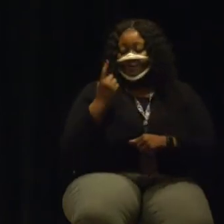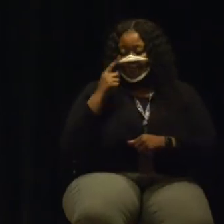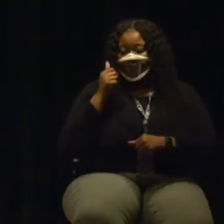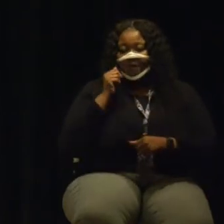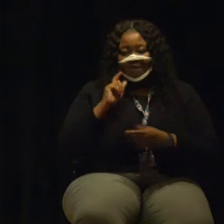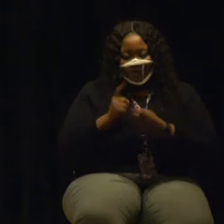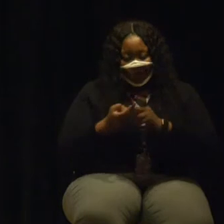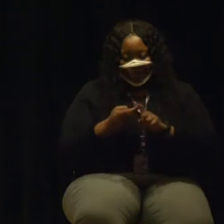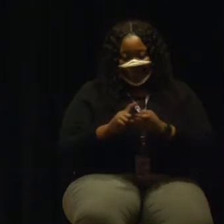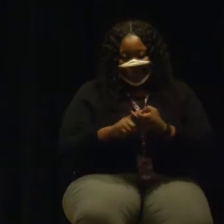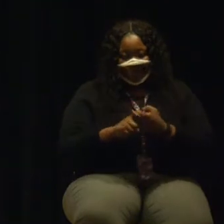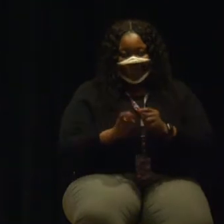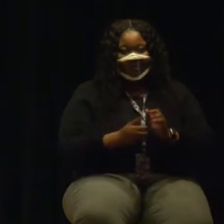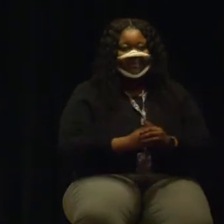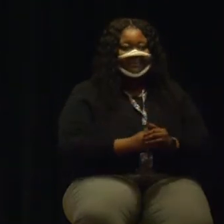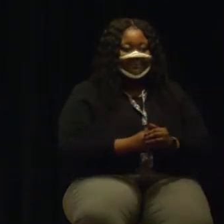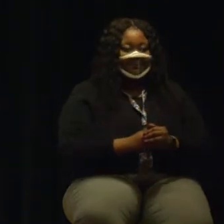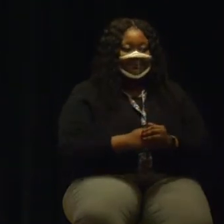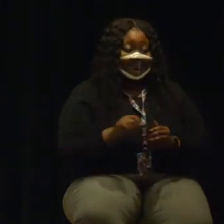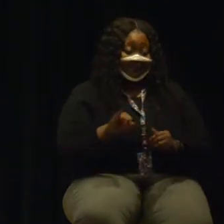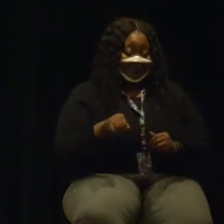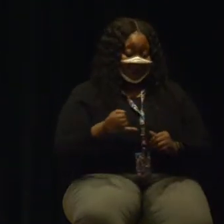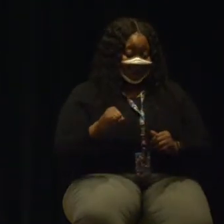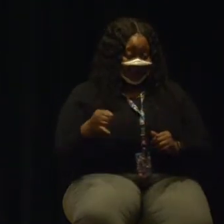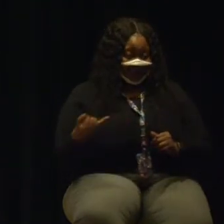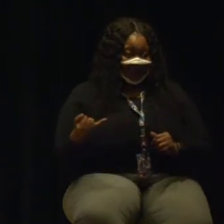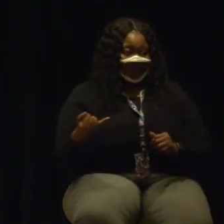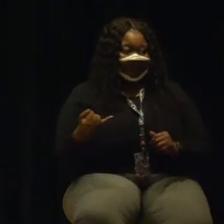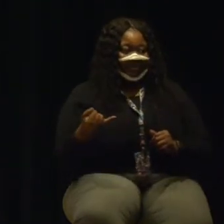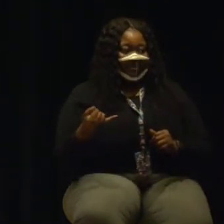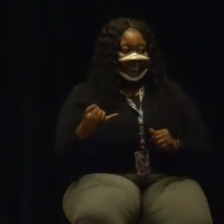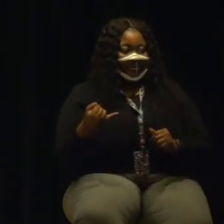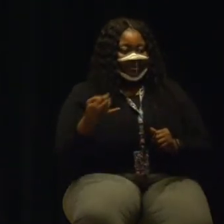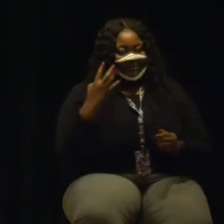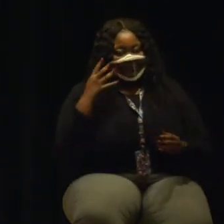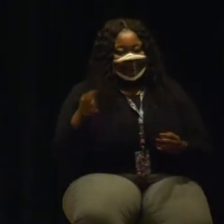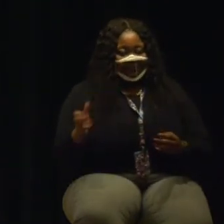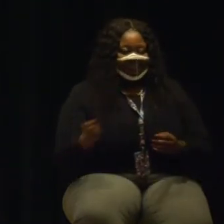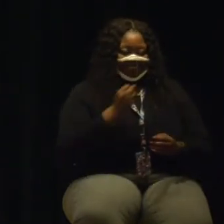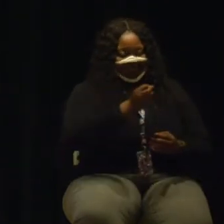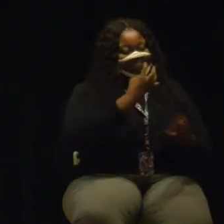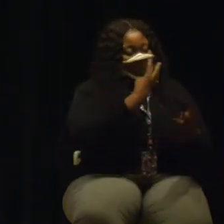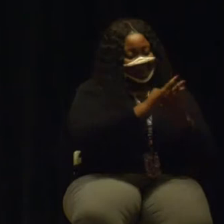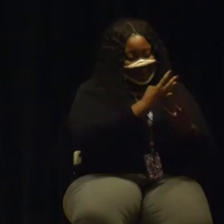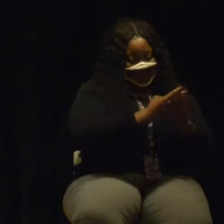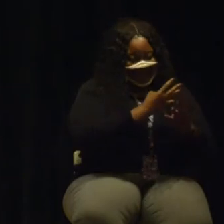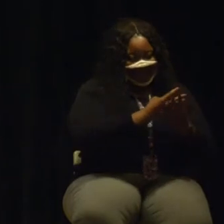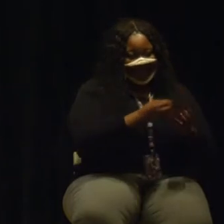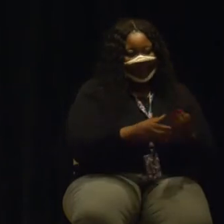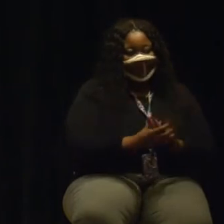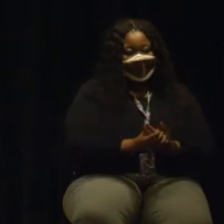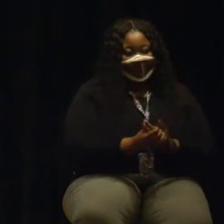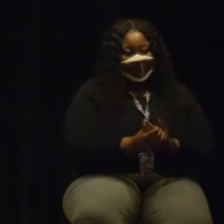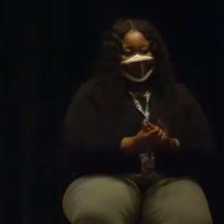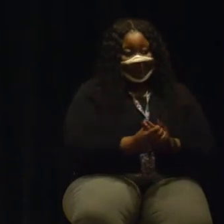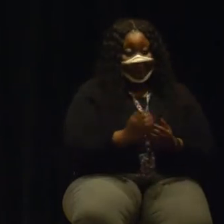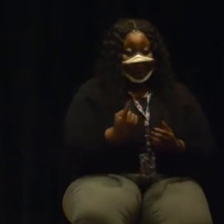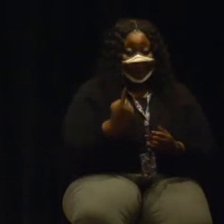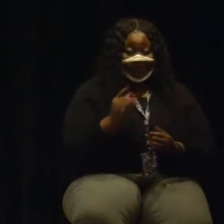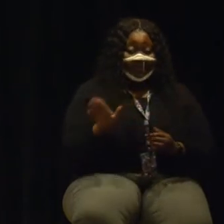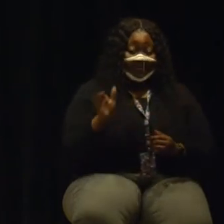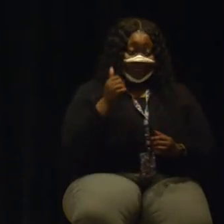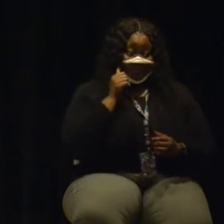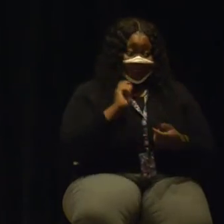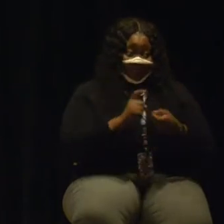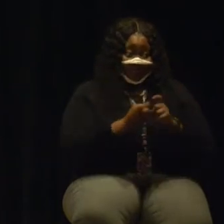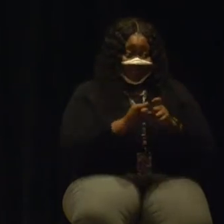Mann Act, which is taking someone across state lines for immoral purposes. And one of his girlfriends, like he had his